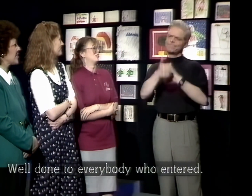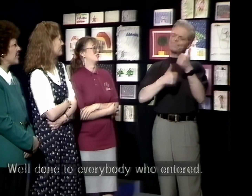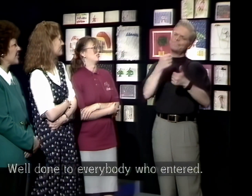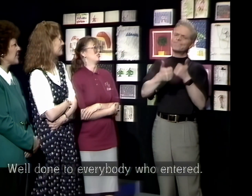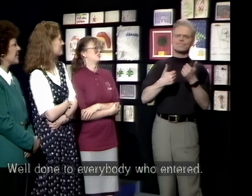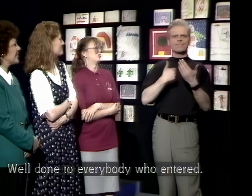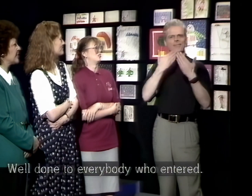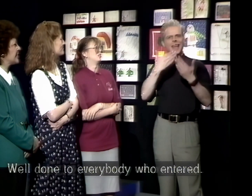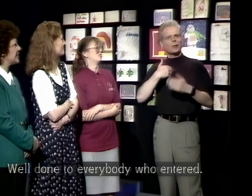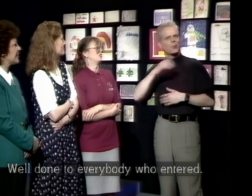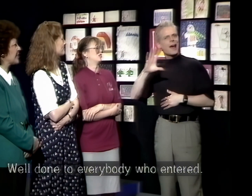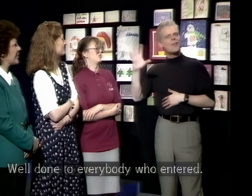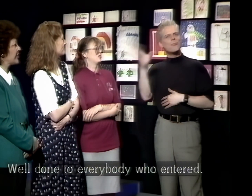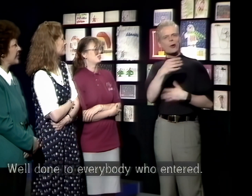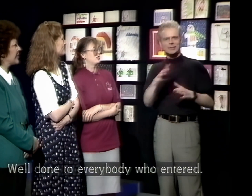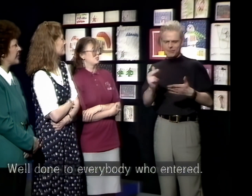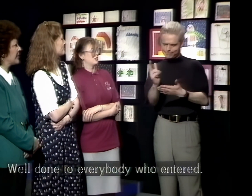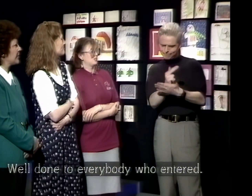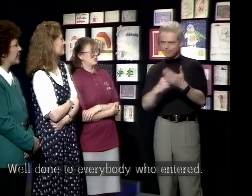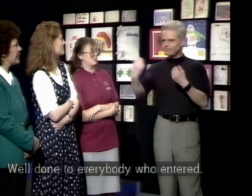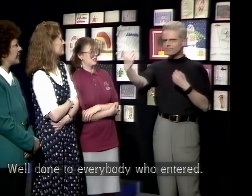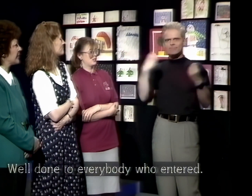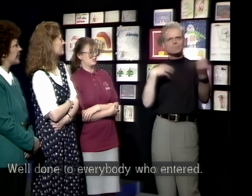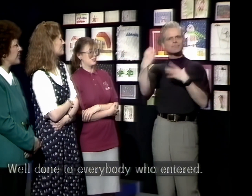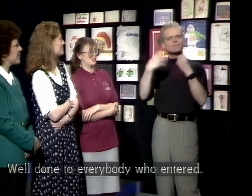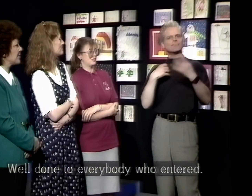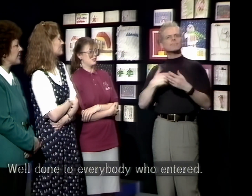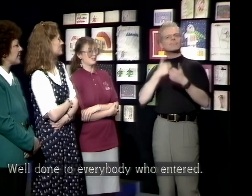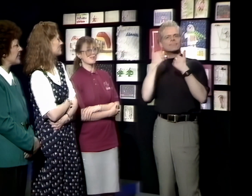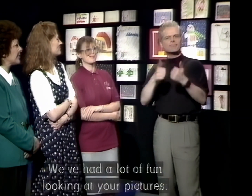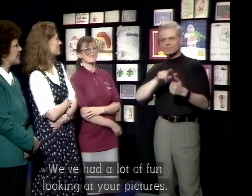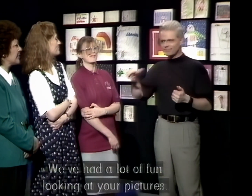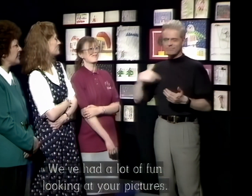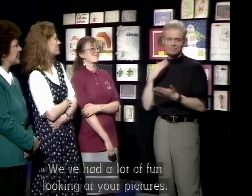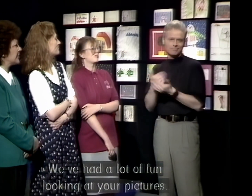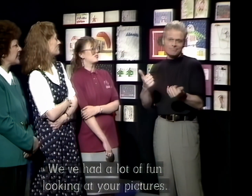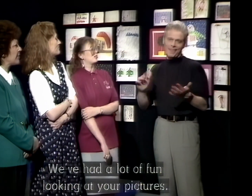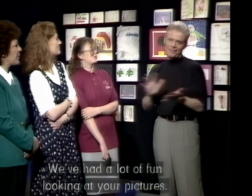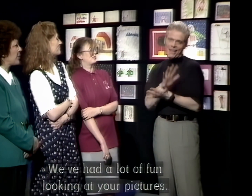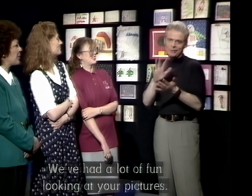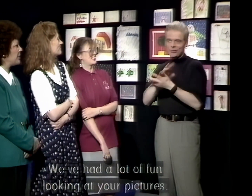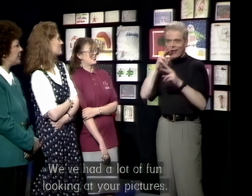Okay, well done to everybody who entered. We've had a lot of fun looking at your pictures.